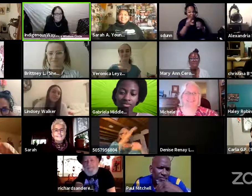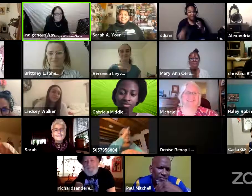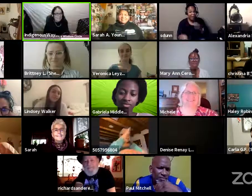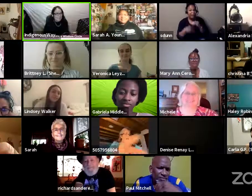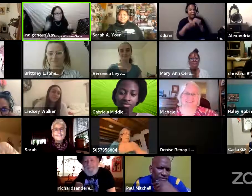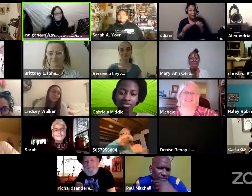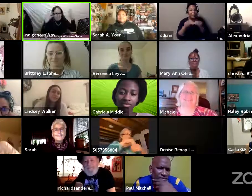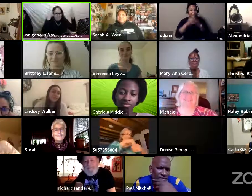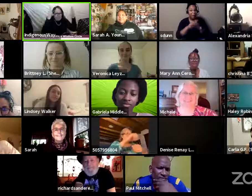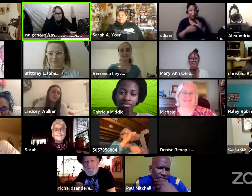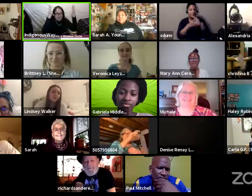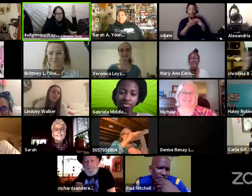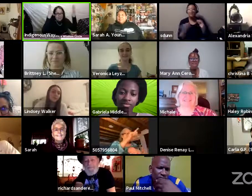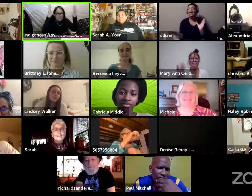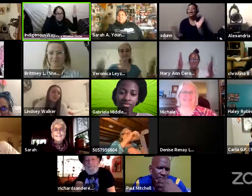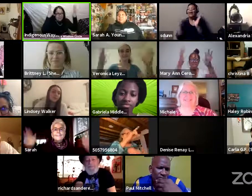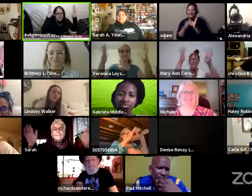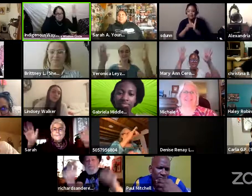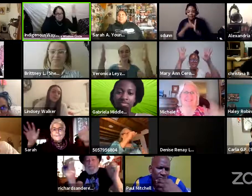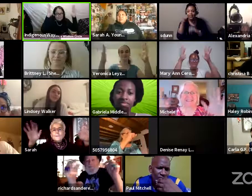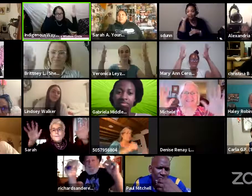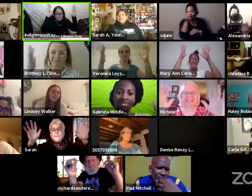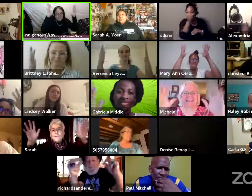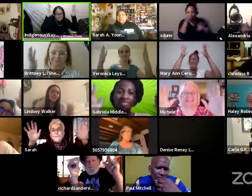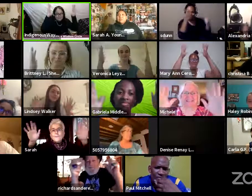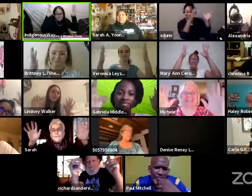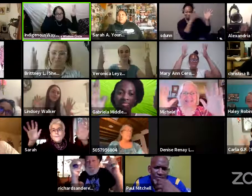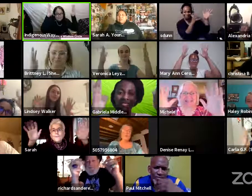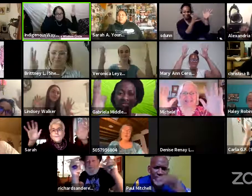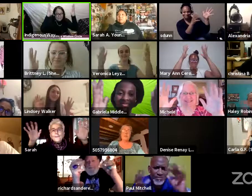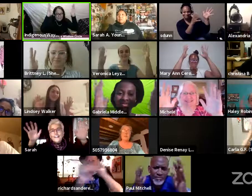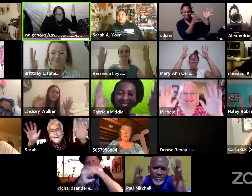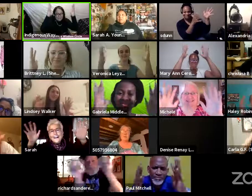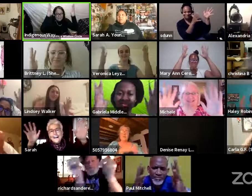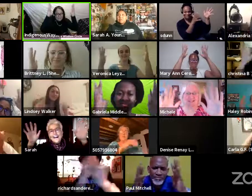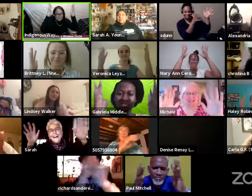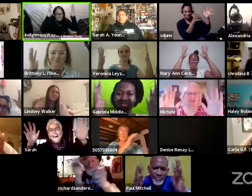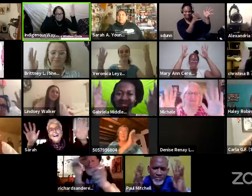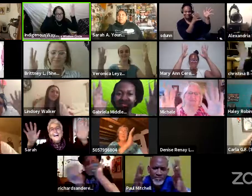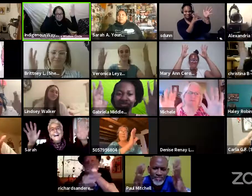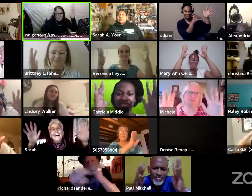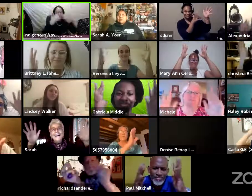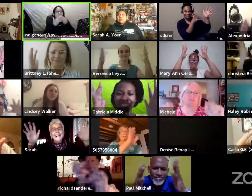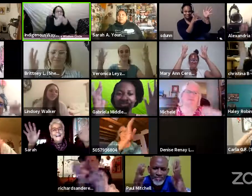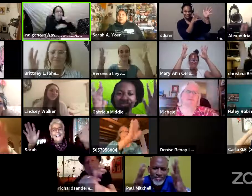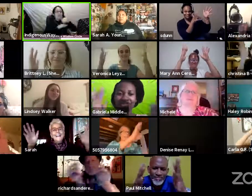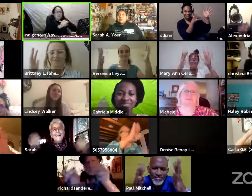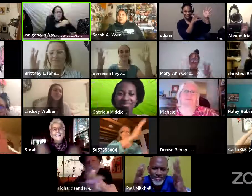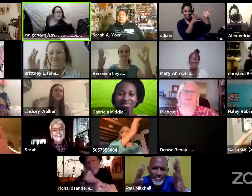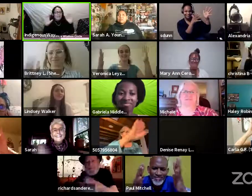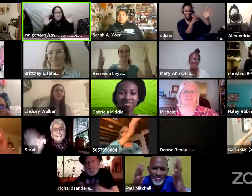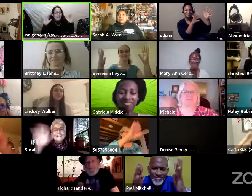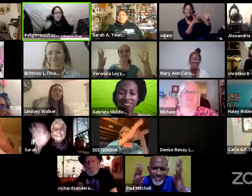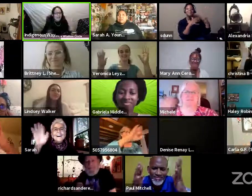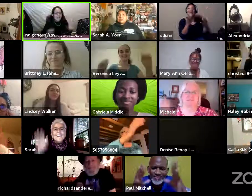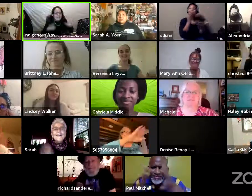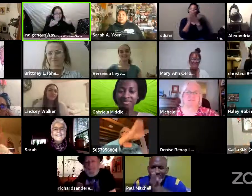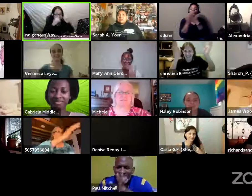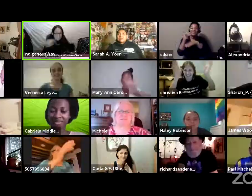One more time, let's give it up for Arletta. Good night, everybody. Bye. Stay safe.